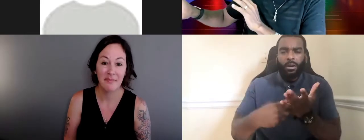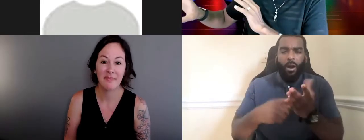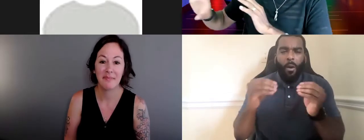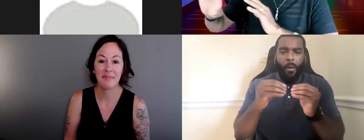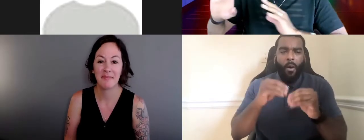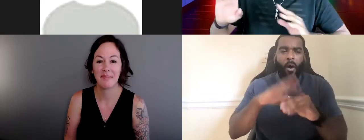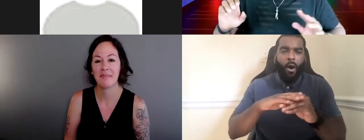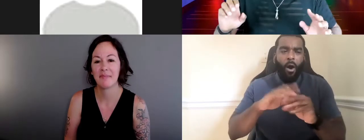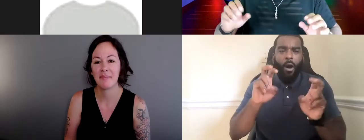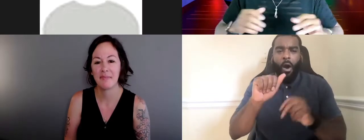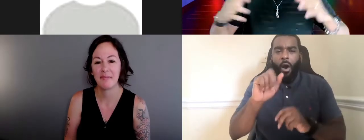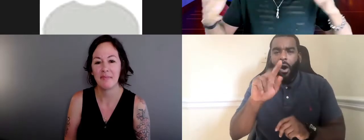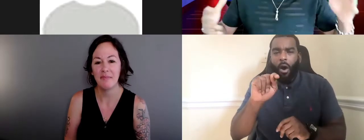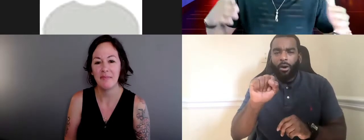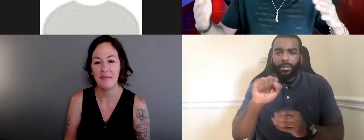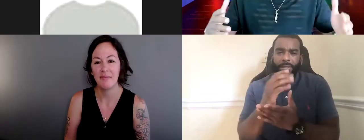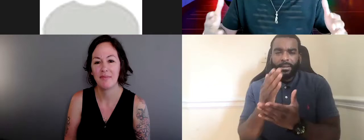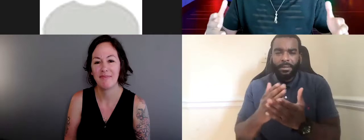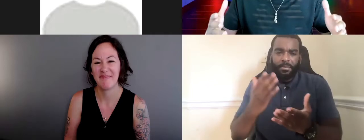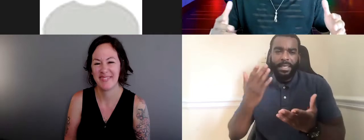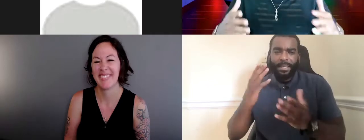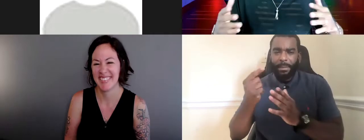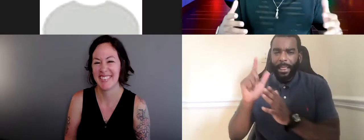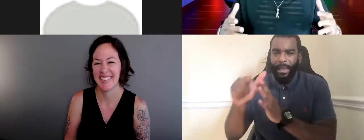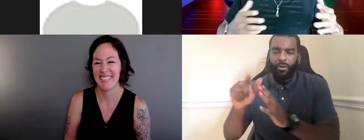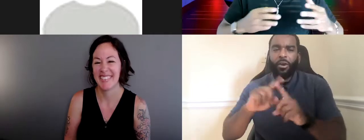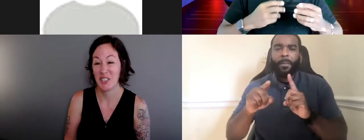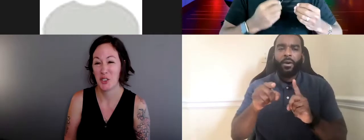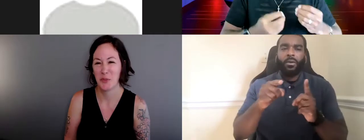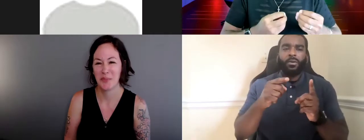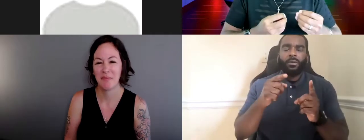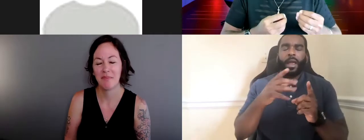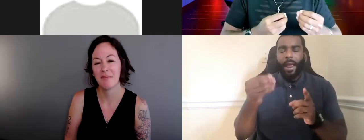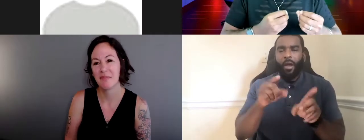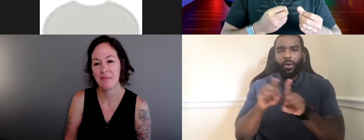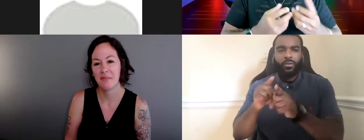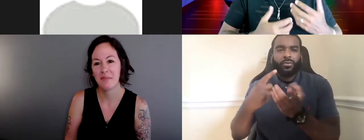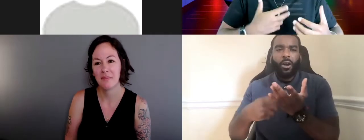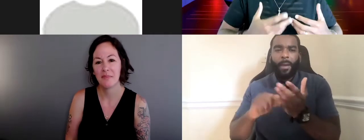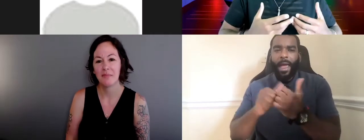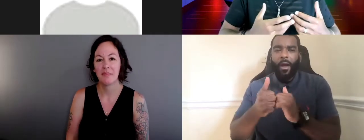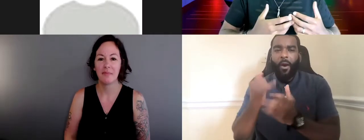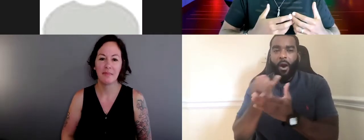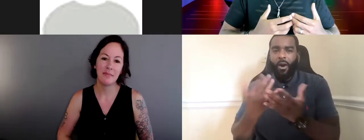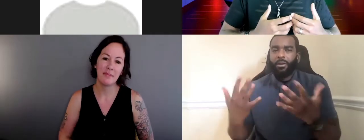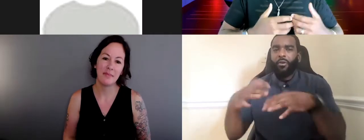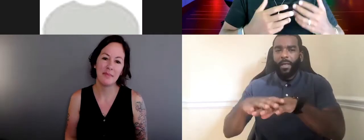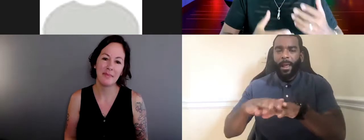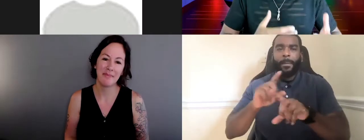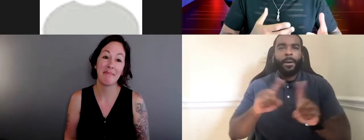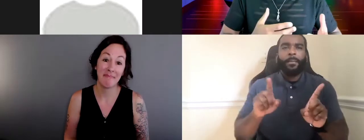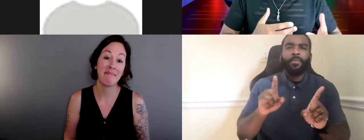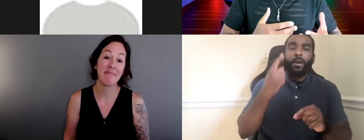a little bit later. And the show is at the intersection of the arts, but to me, it feels like